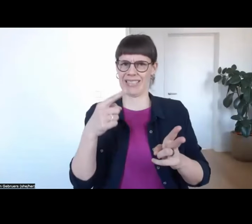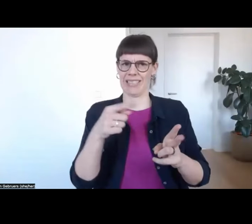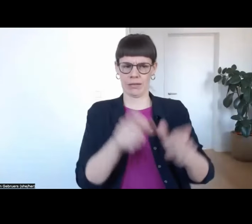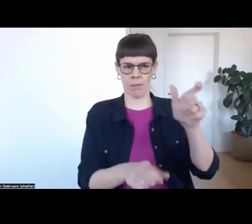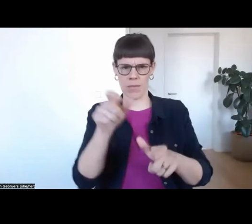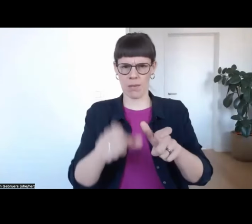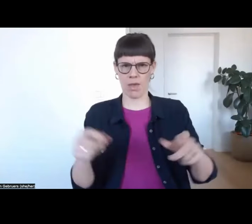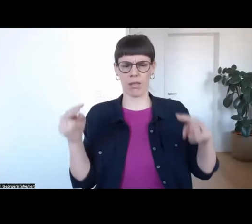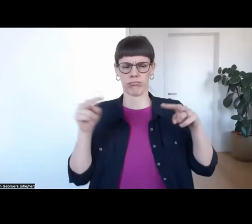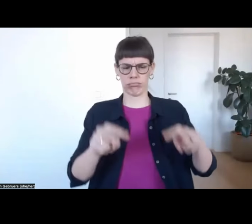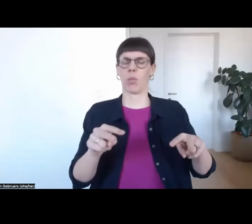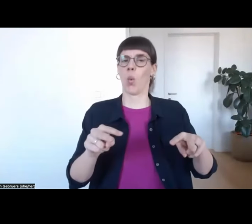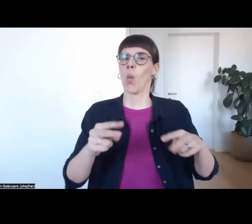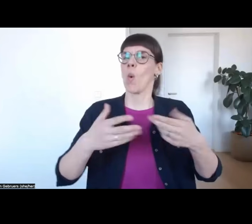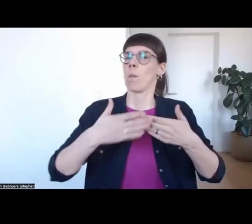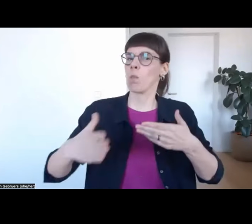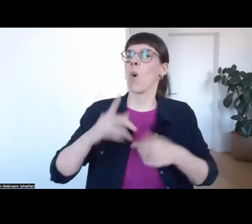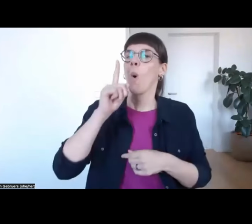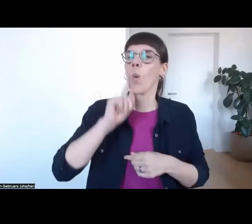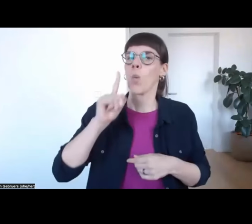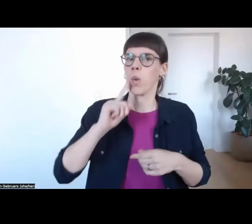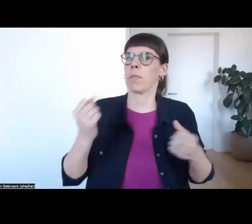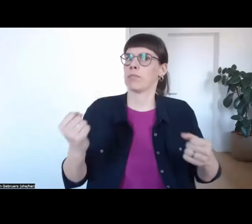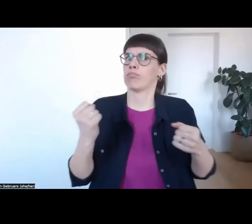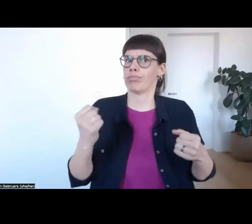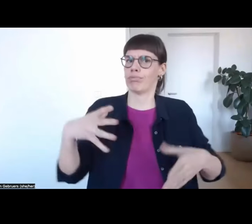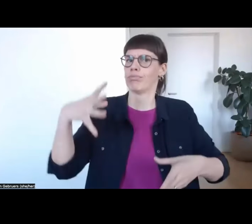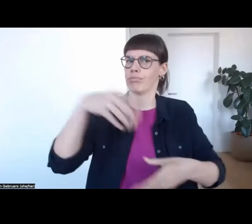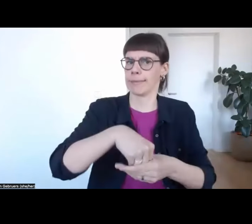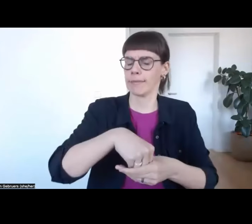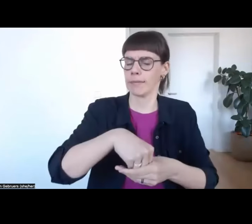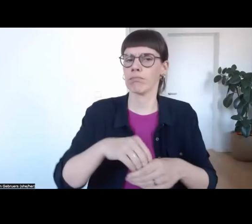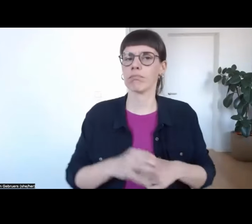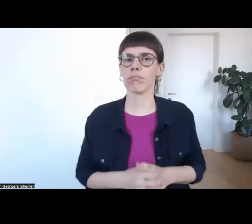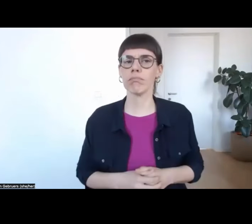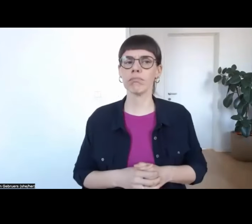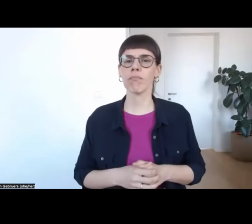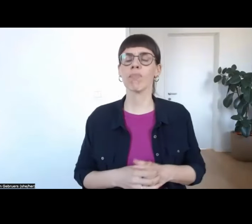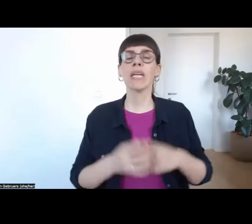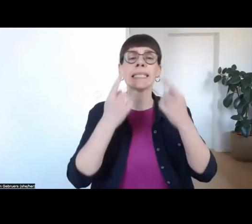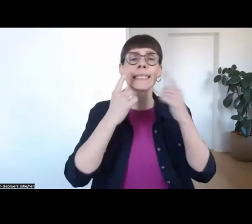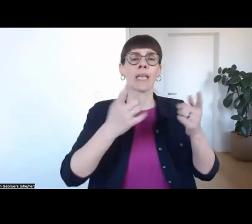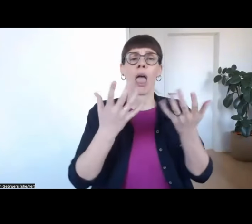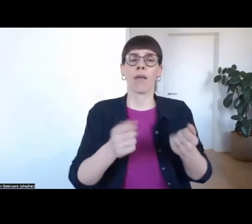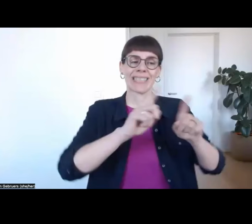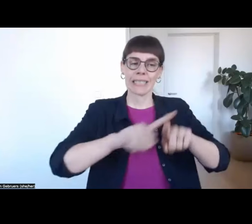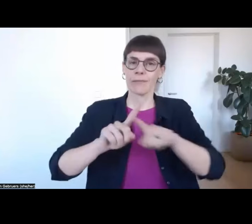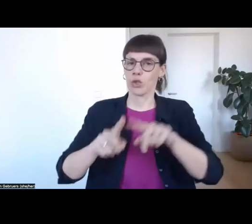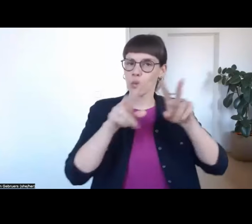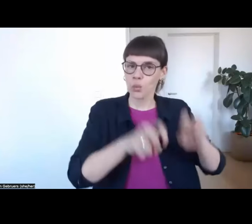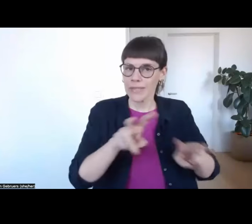So working sign language interpreters generally are predominantly female.